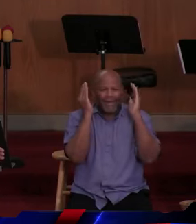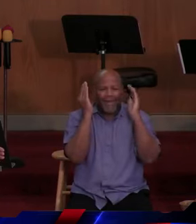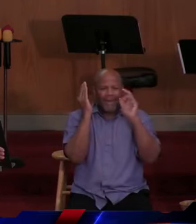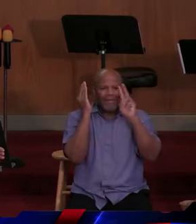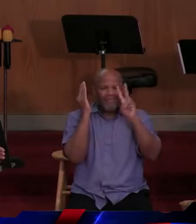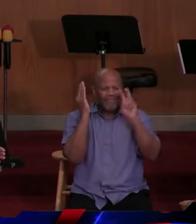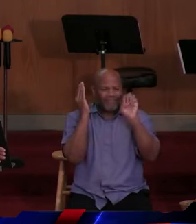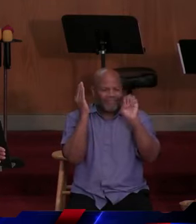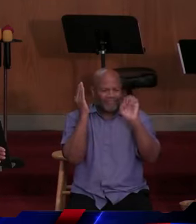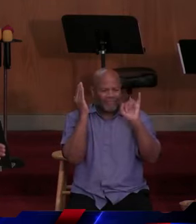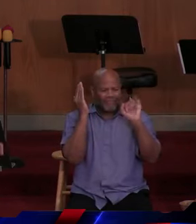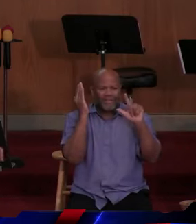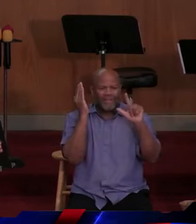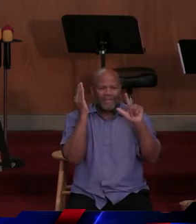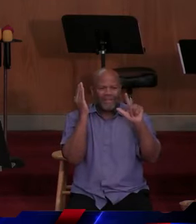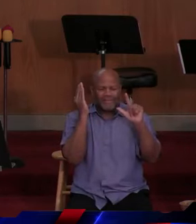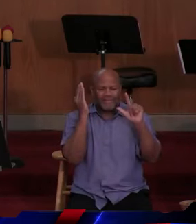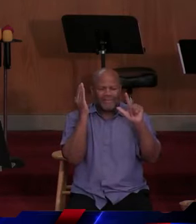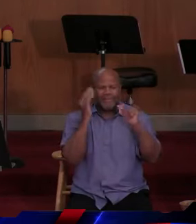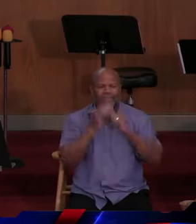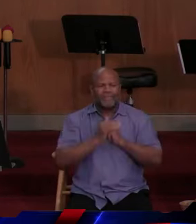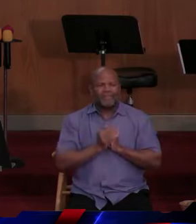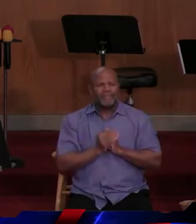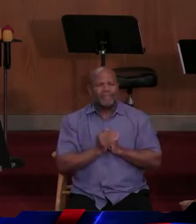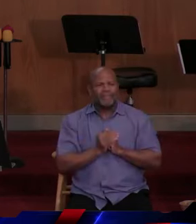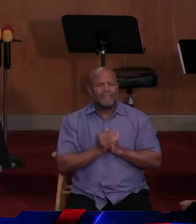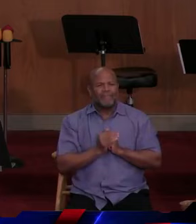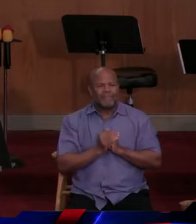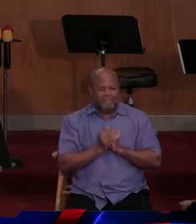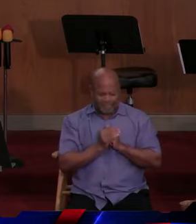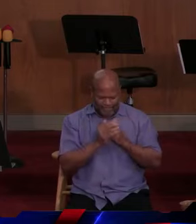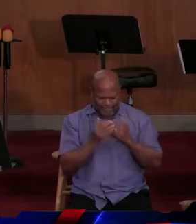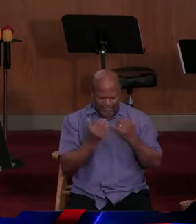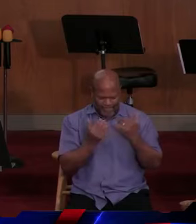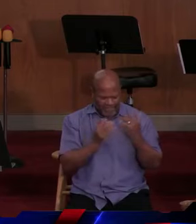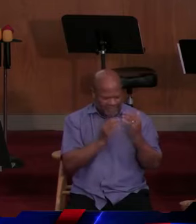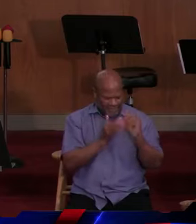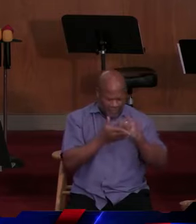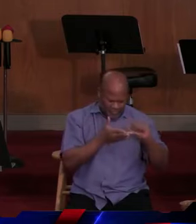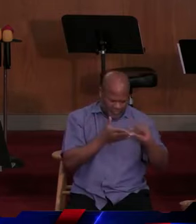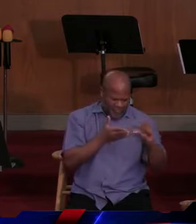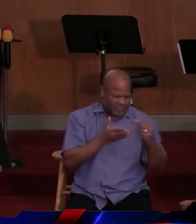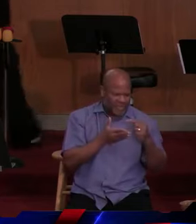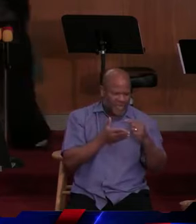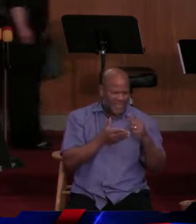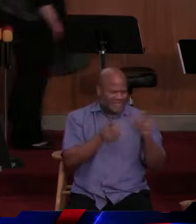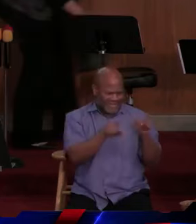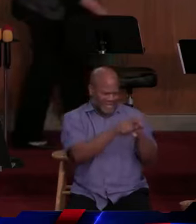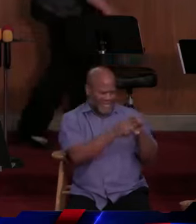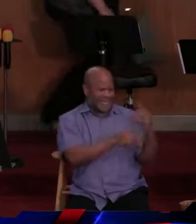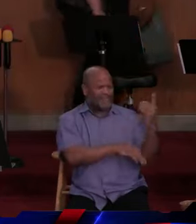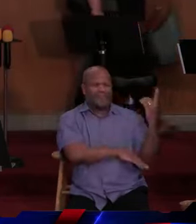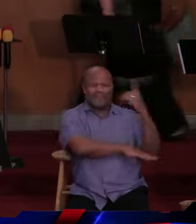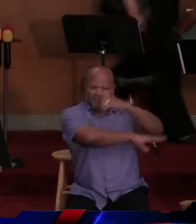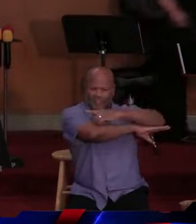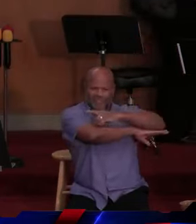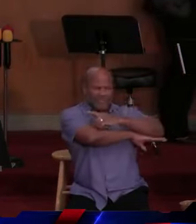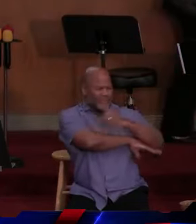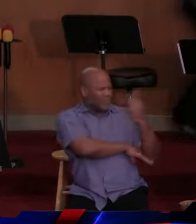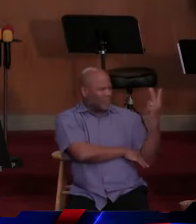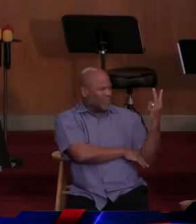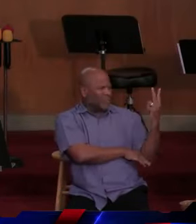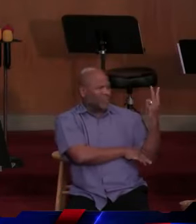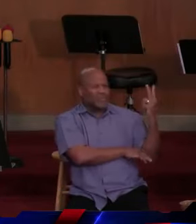is. The scripture says the very same day, two of them going to